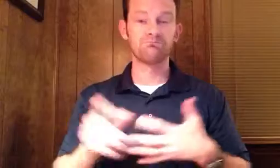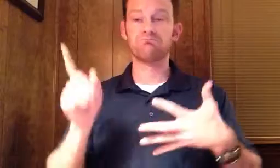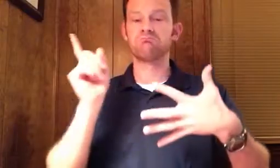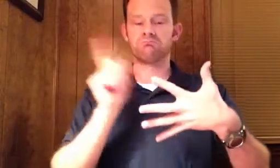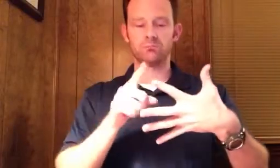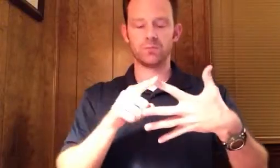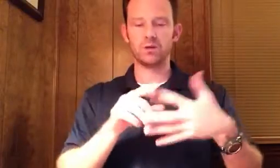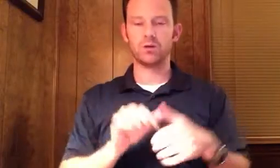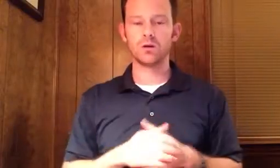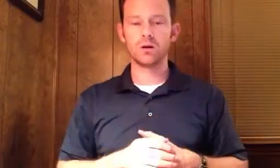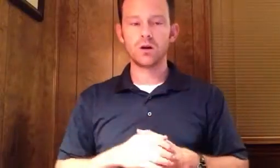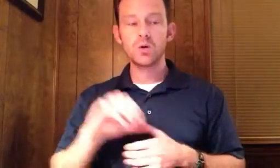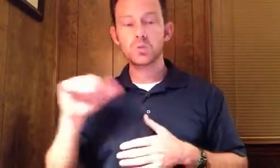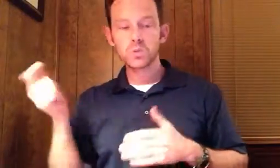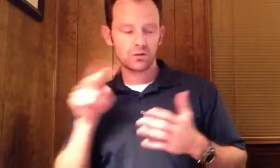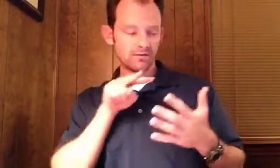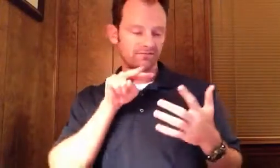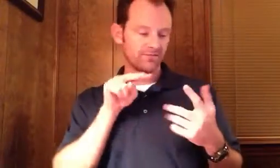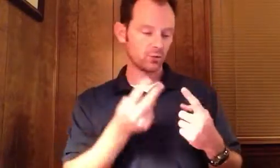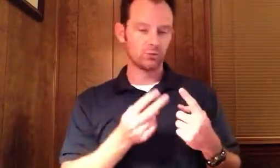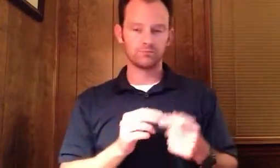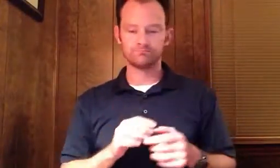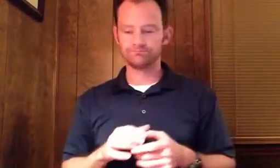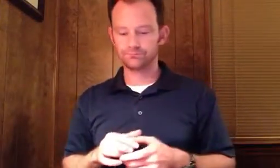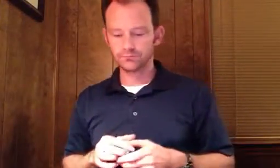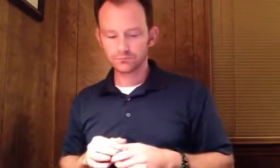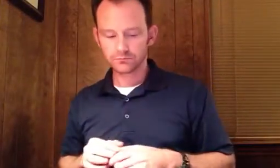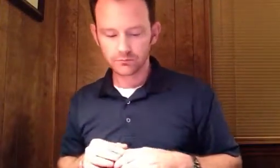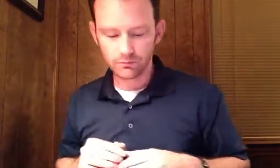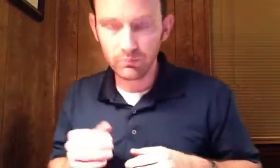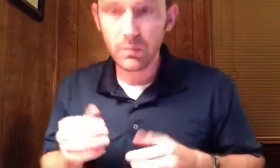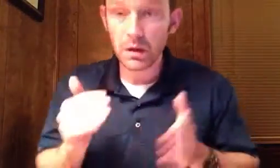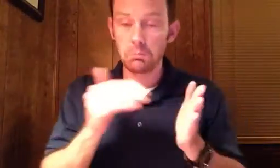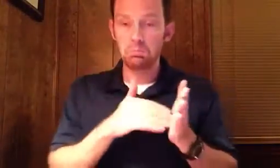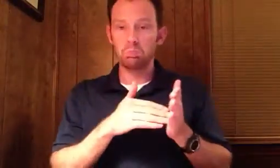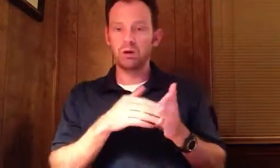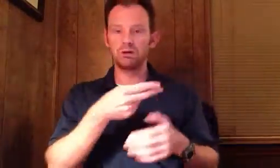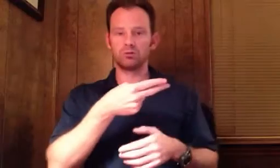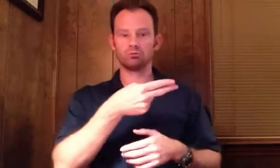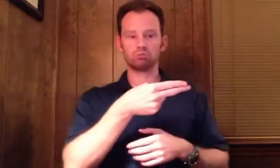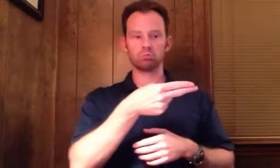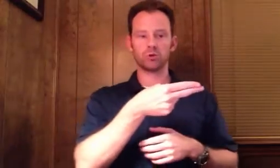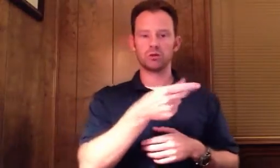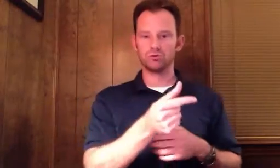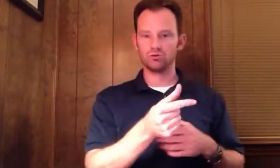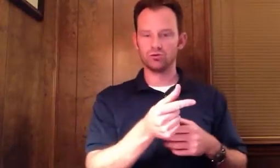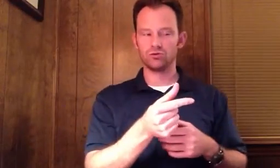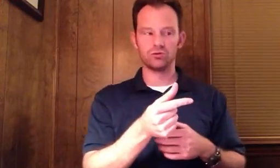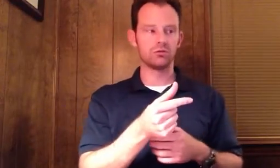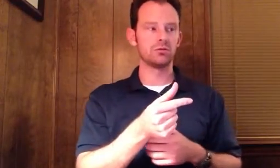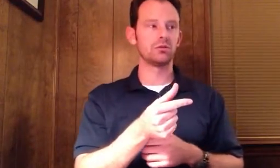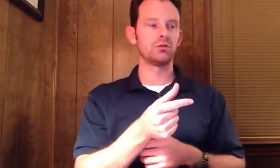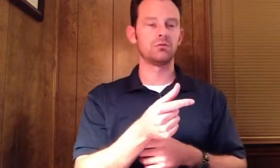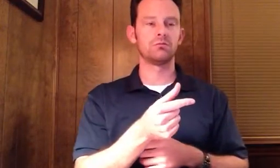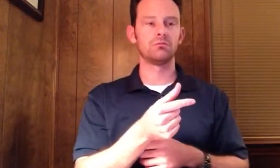Another view of a decomposition reaction. Here again is mercury oxide. It is a crystalline solid with a regular arrangement of atoms. When